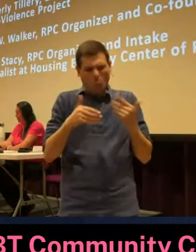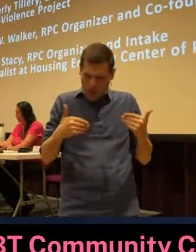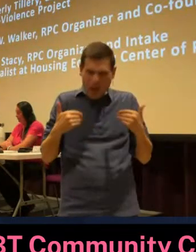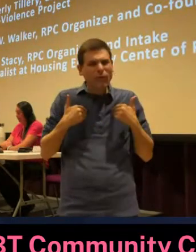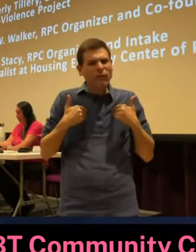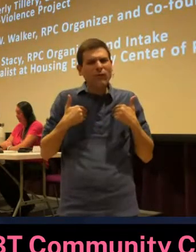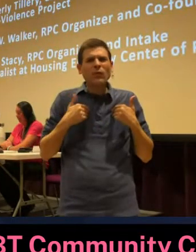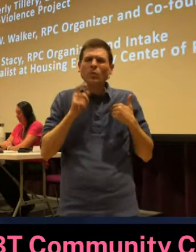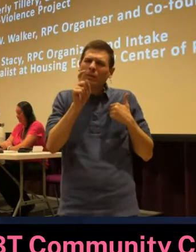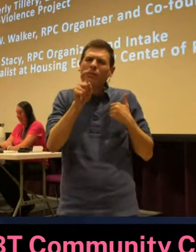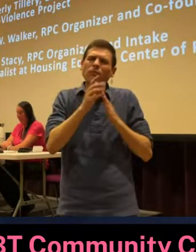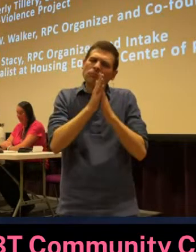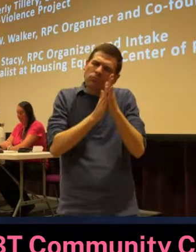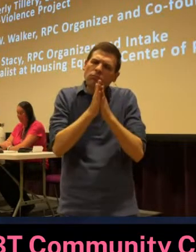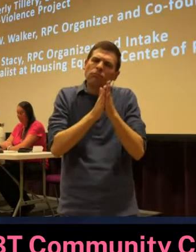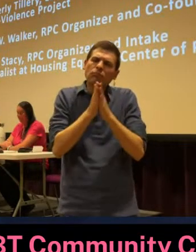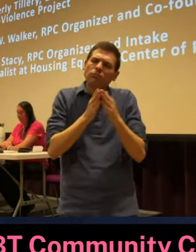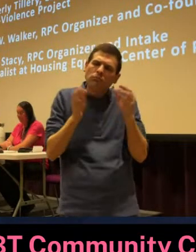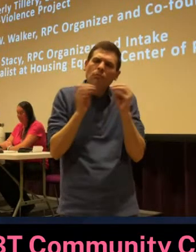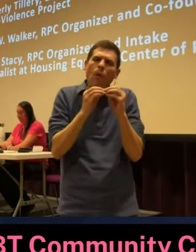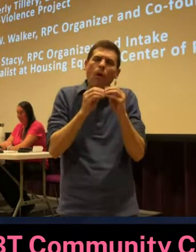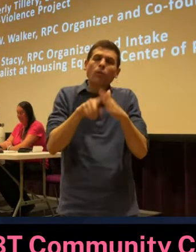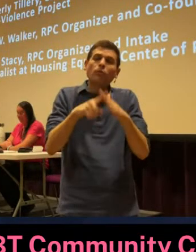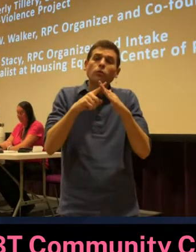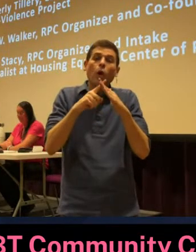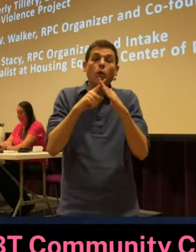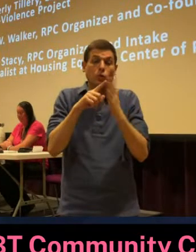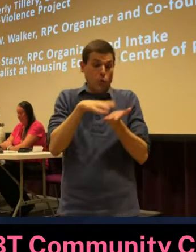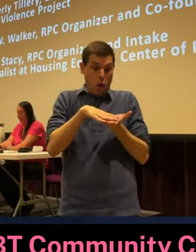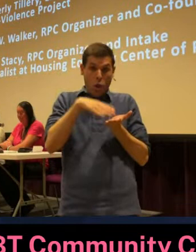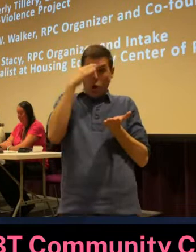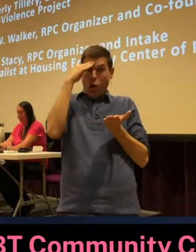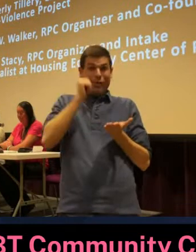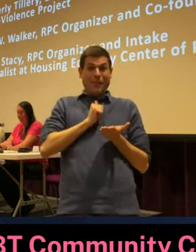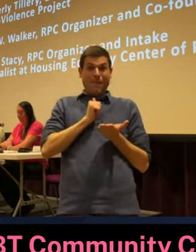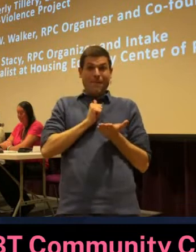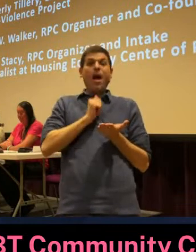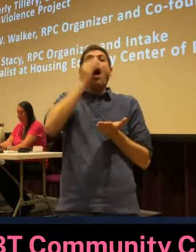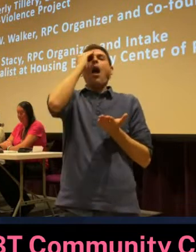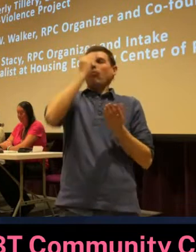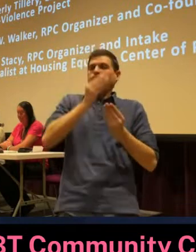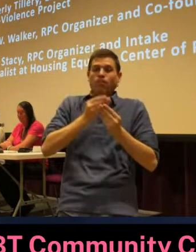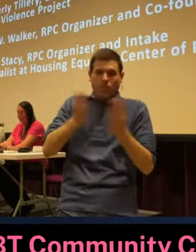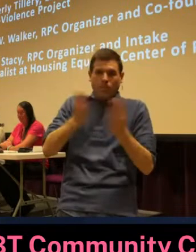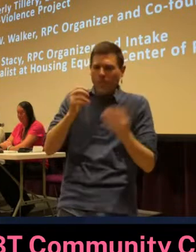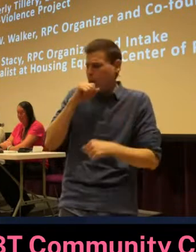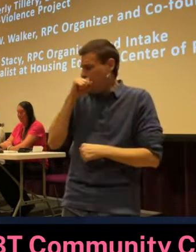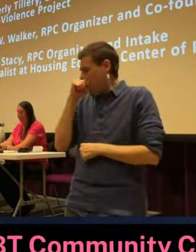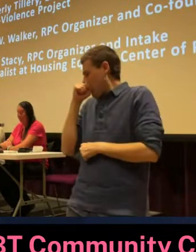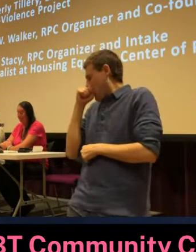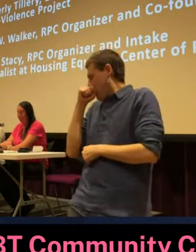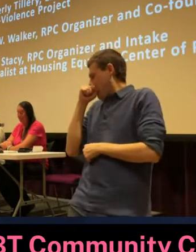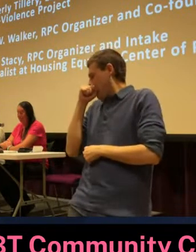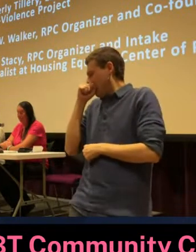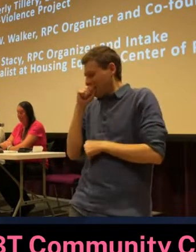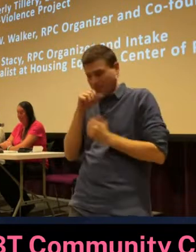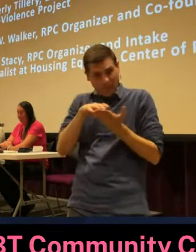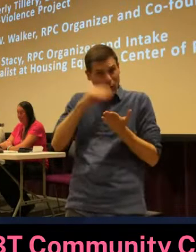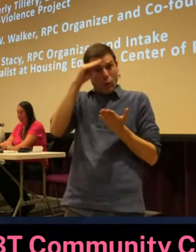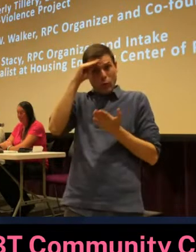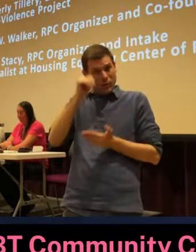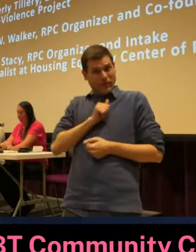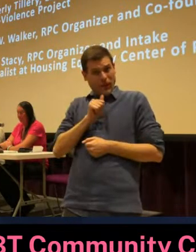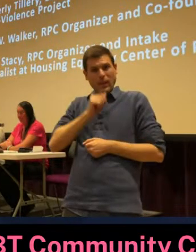be doing is educating ourselves, getting ourselves trained. We run